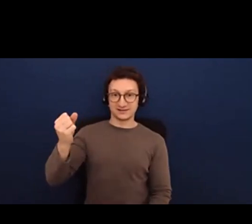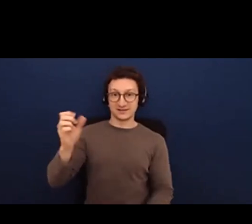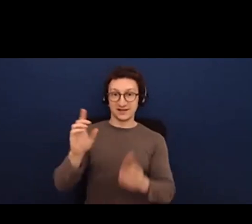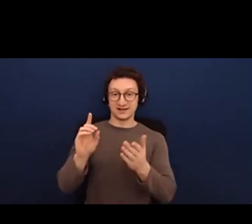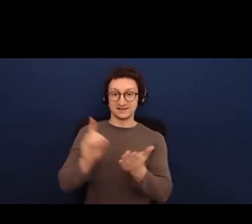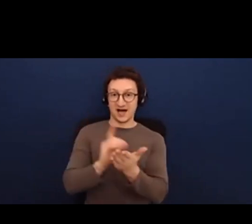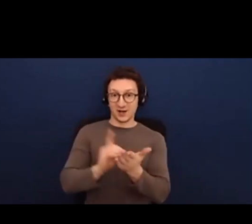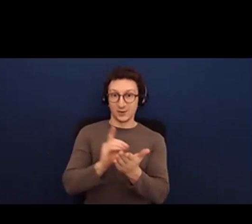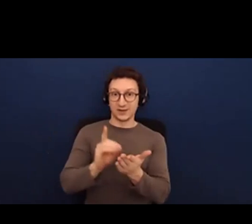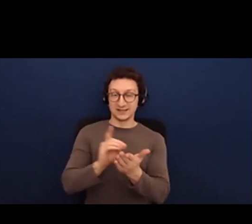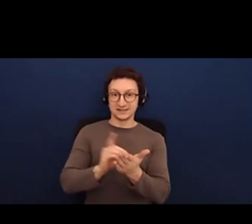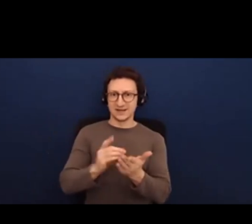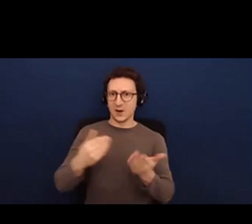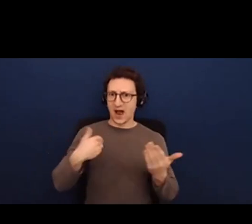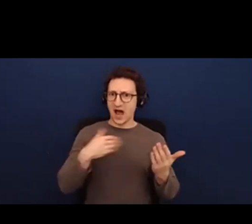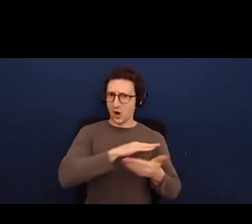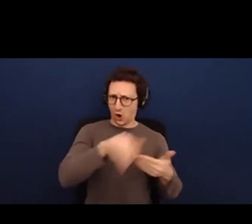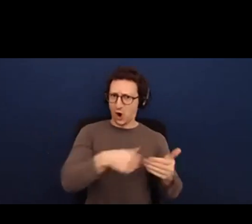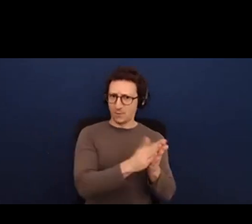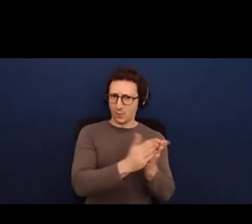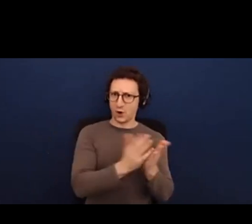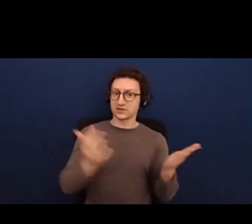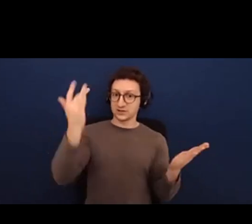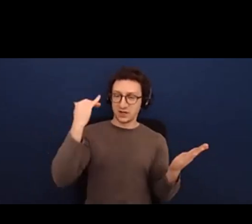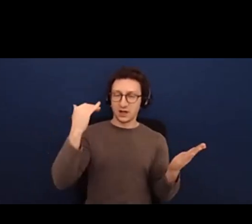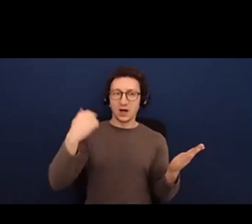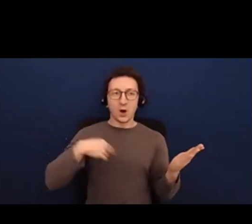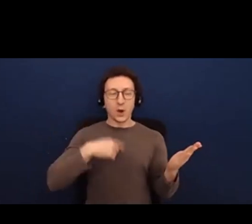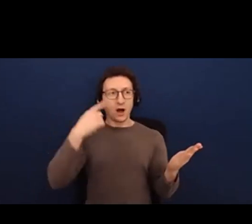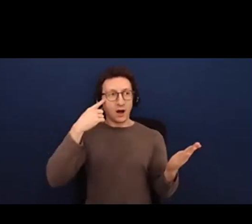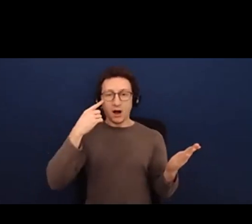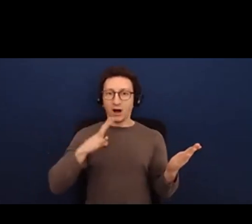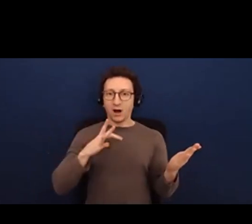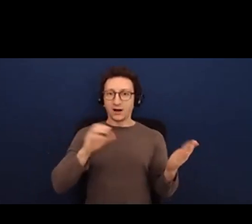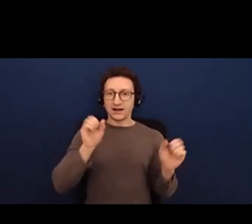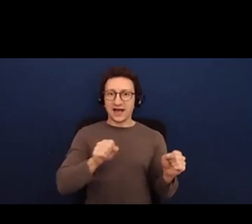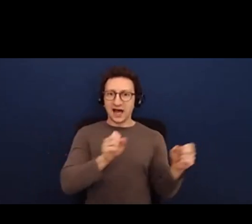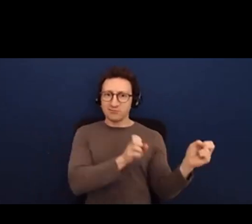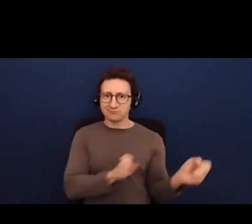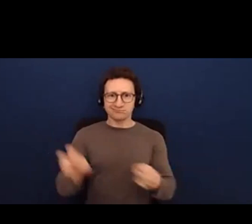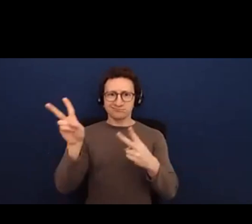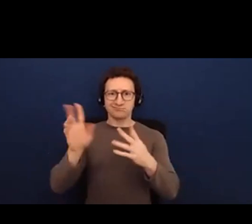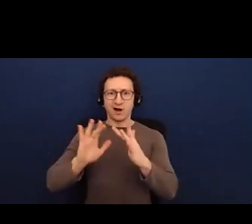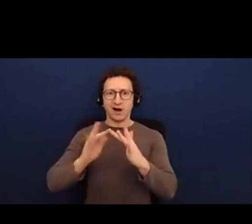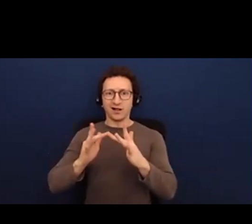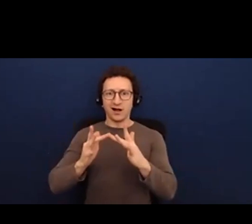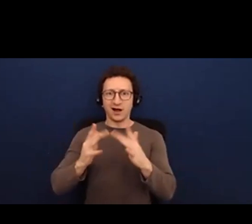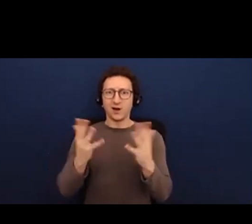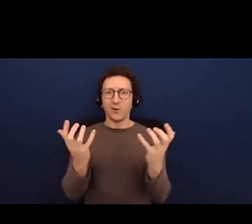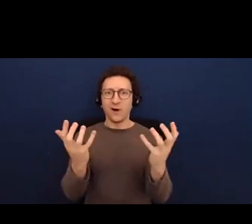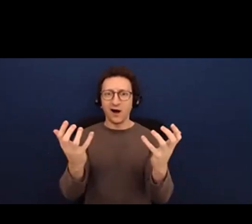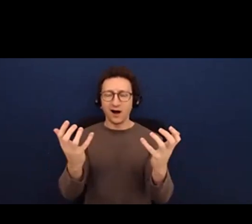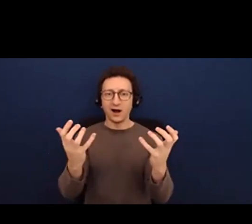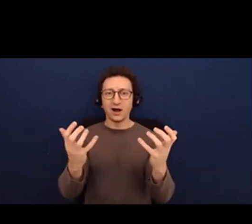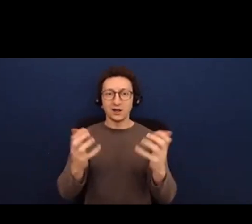digitize the diaries. We were interested in making the diaries available online. But Mel had been working on